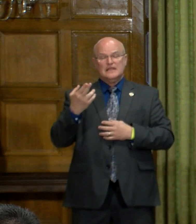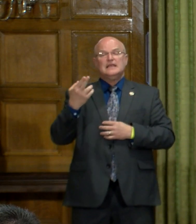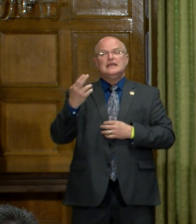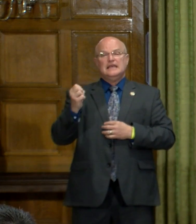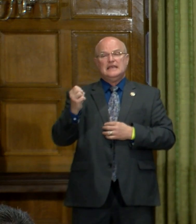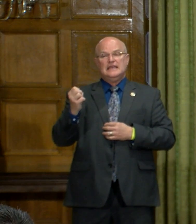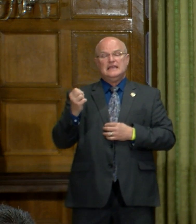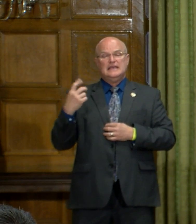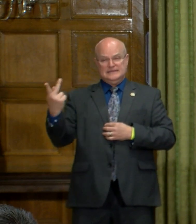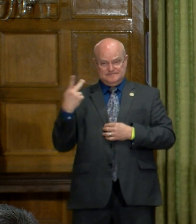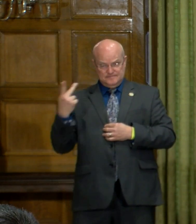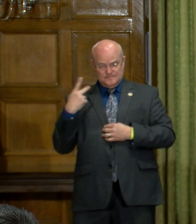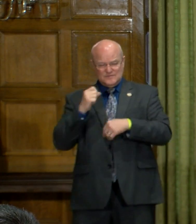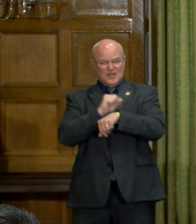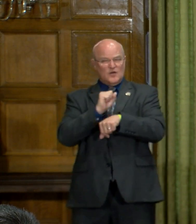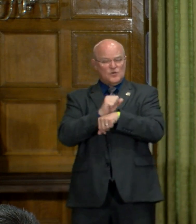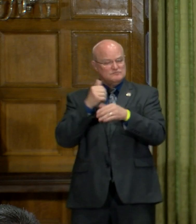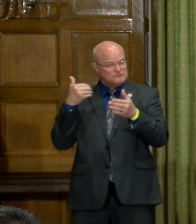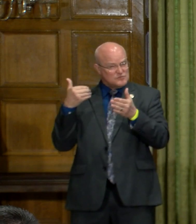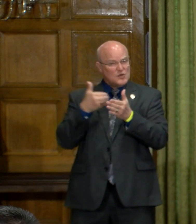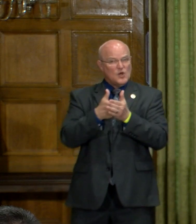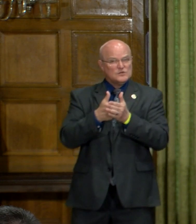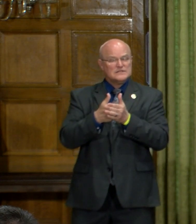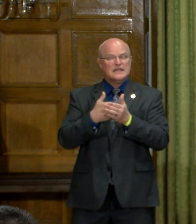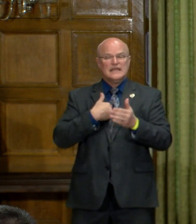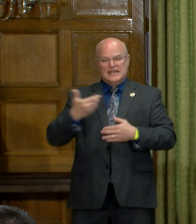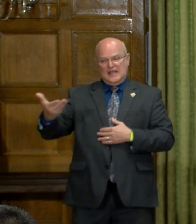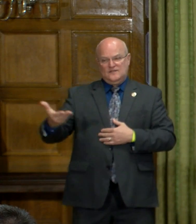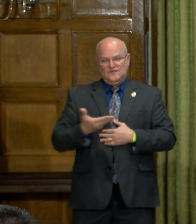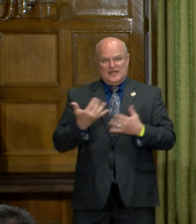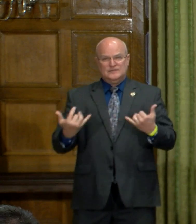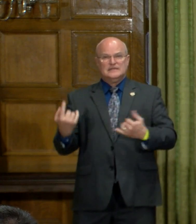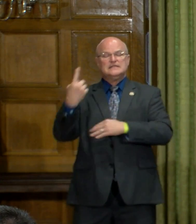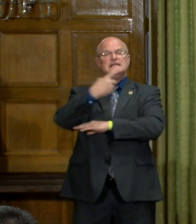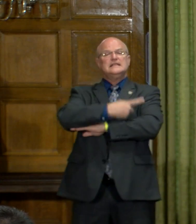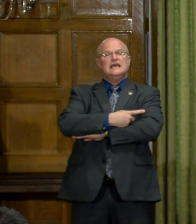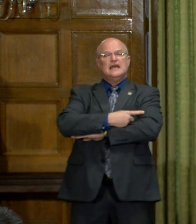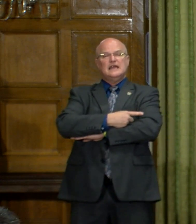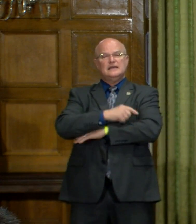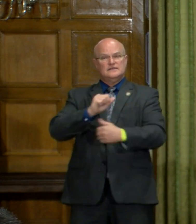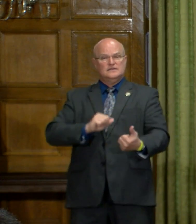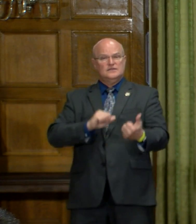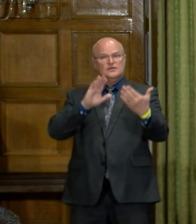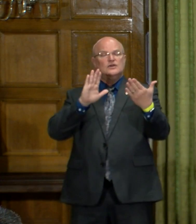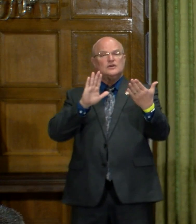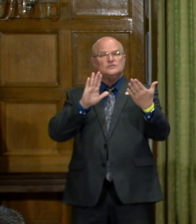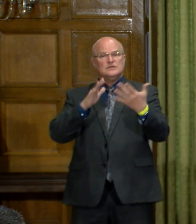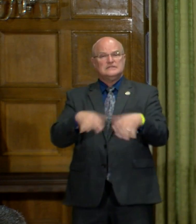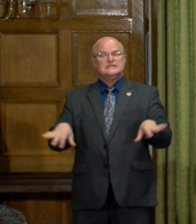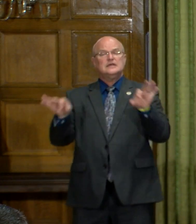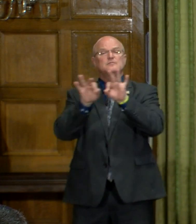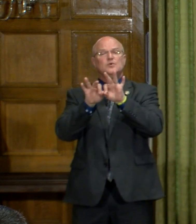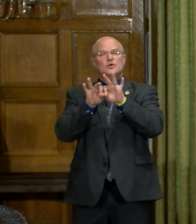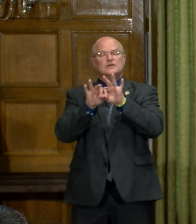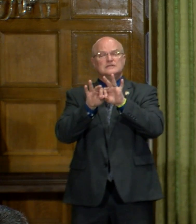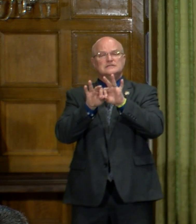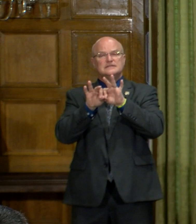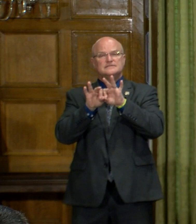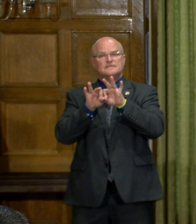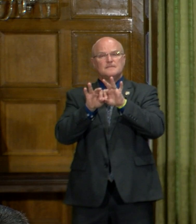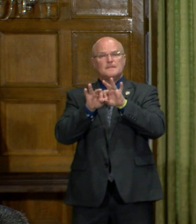he and I have worked together closely, and I invited him here today to address the importance